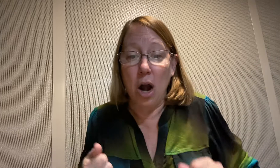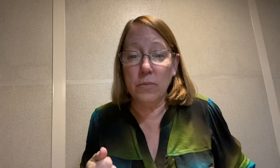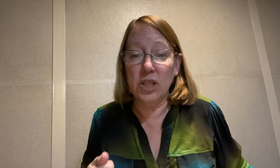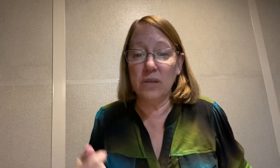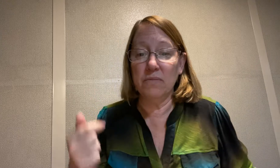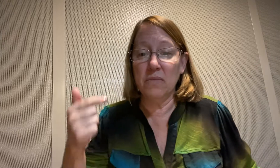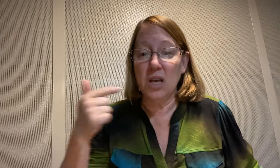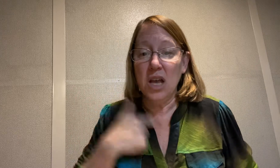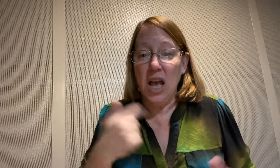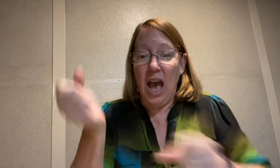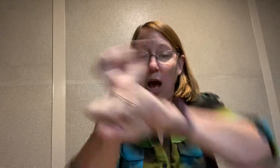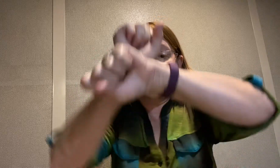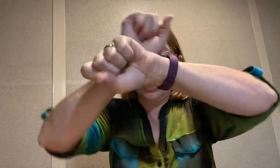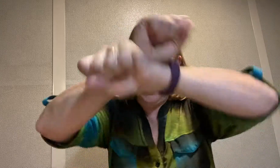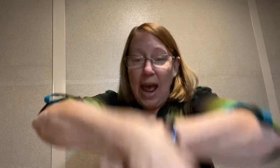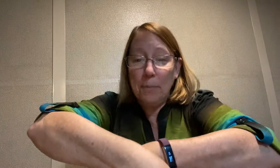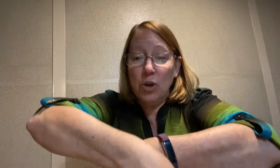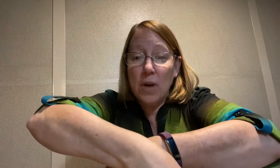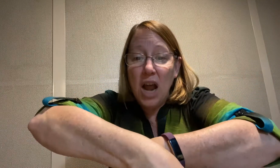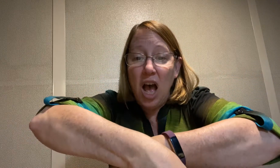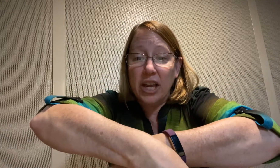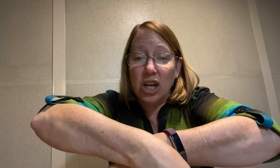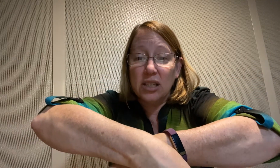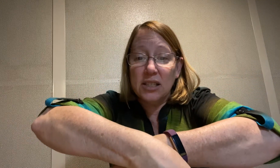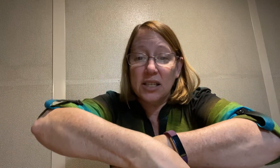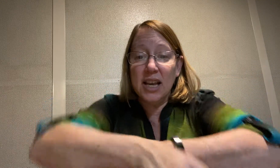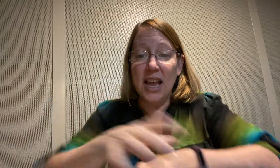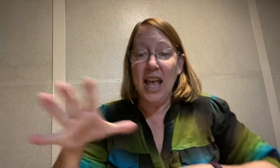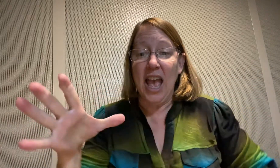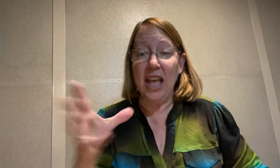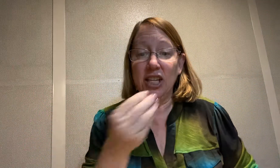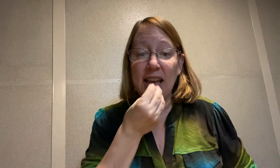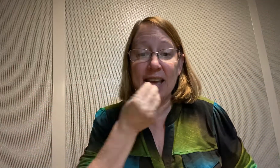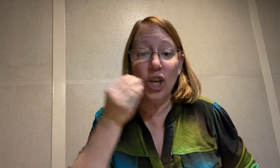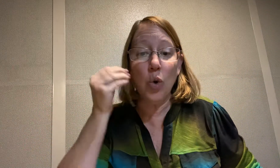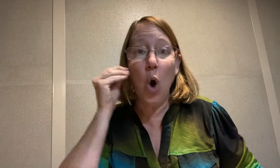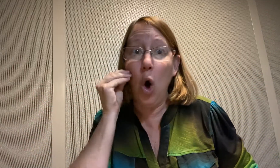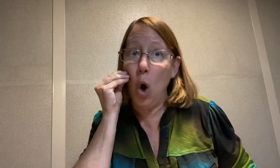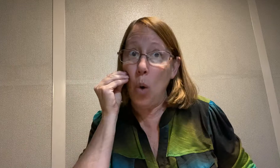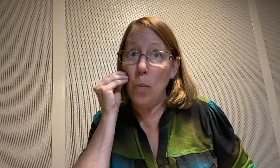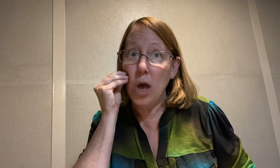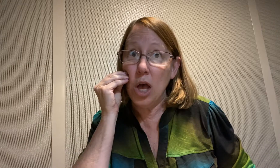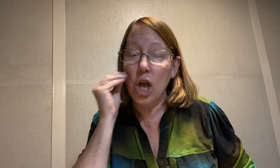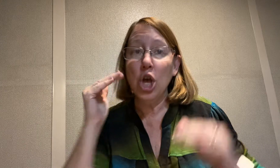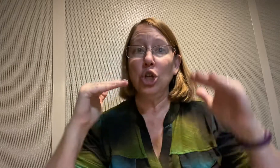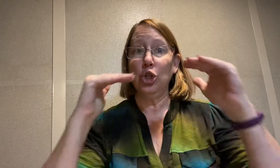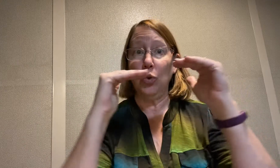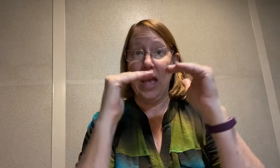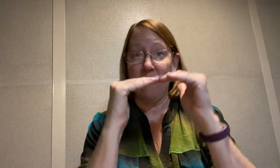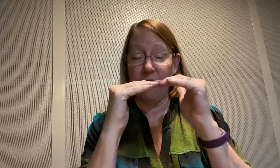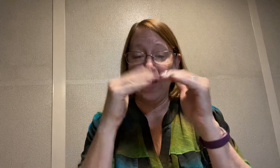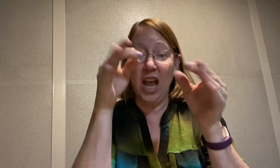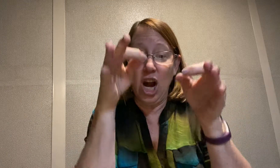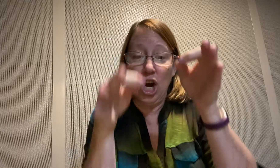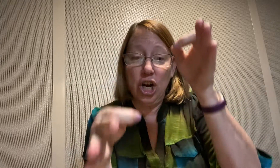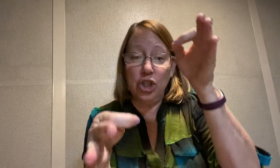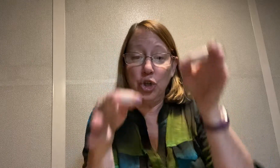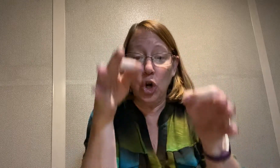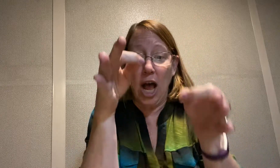unarmed, I'll clap you in irons and take you home to a fair